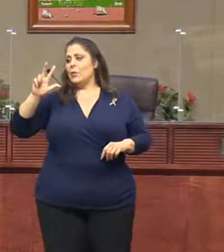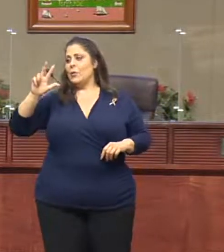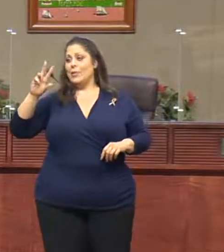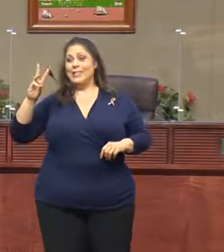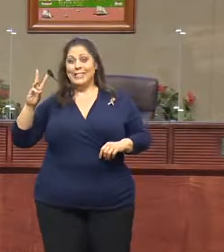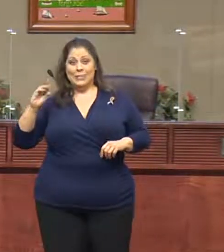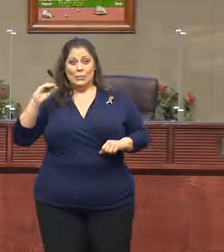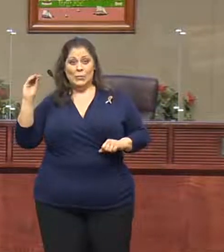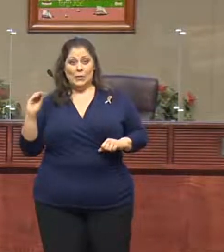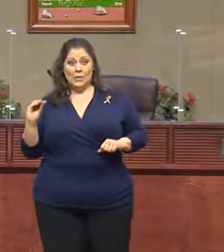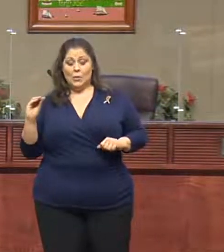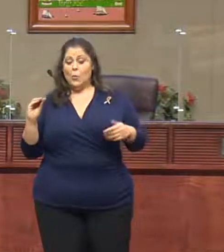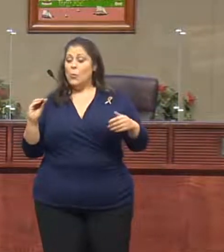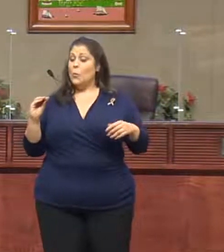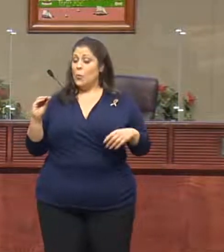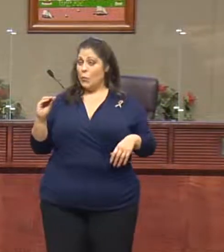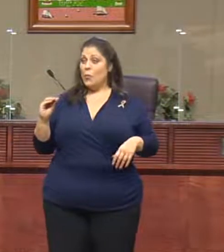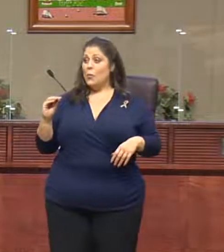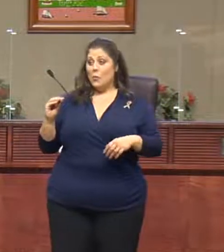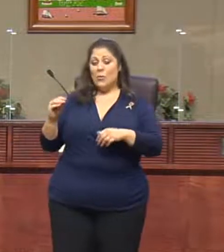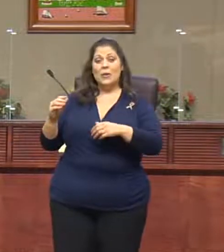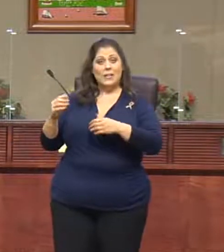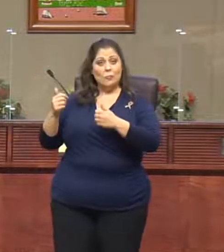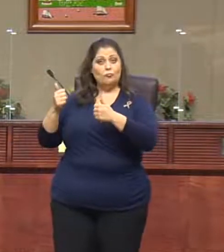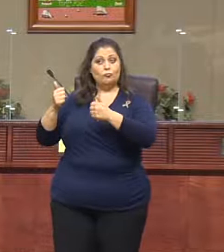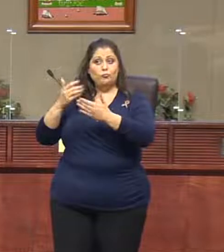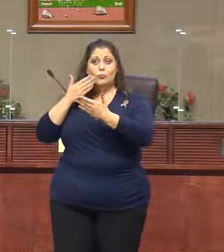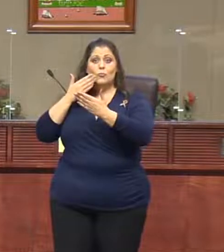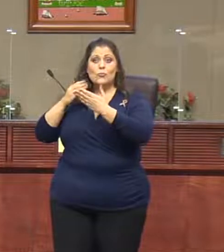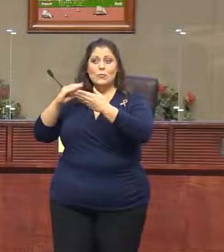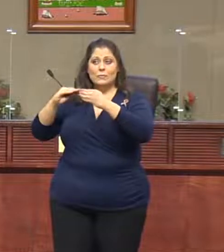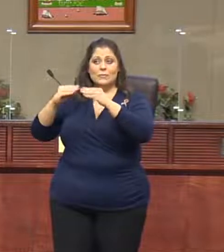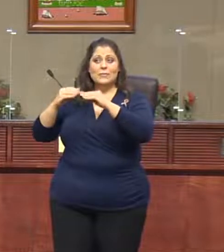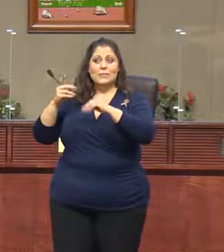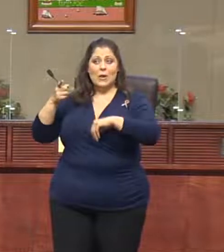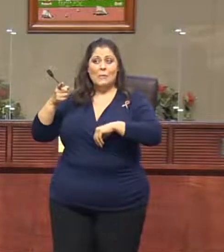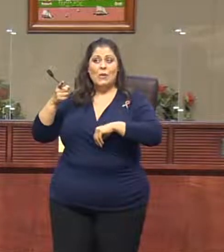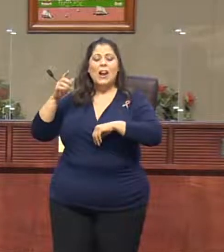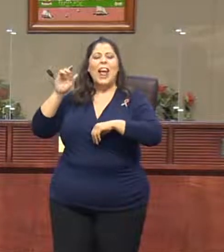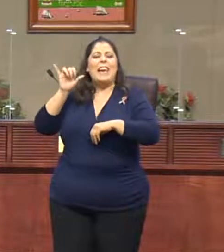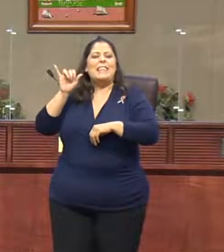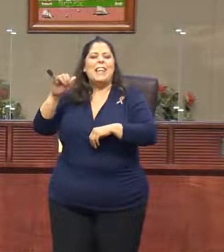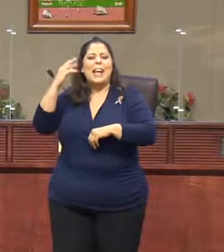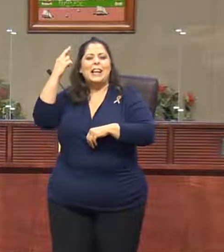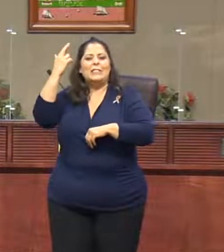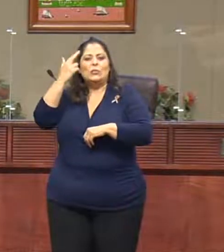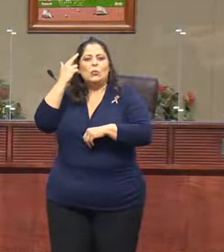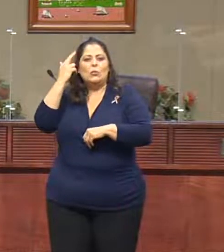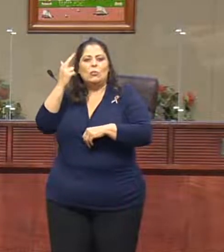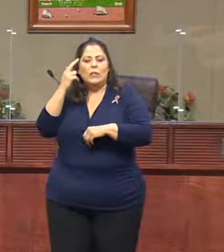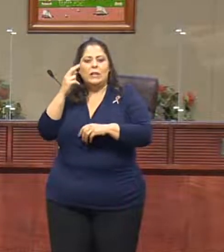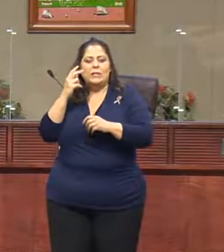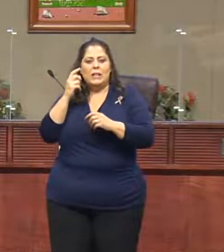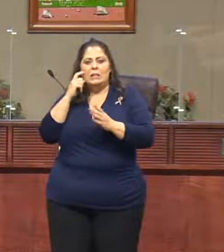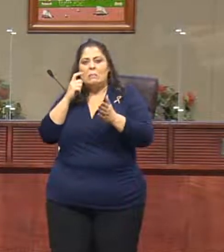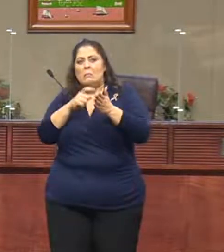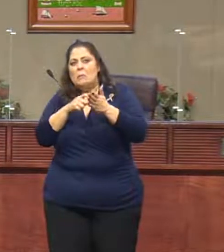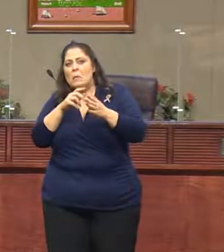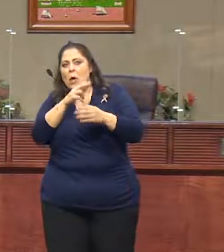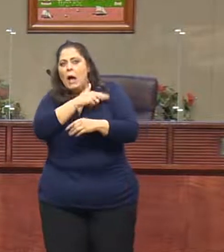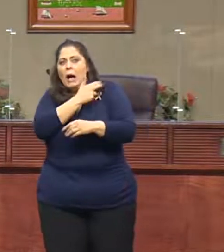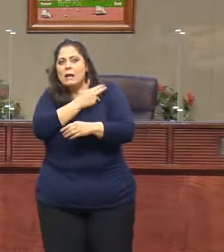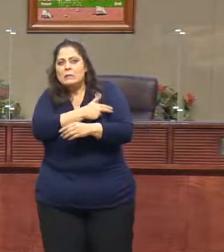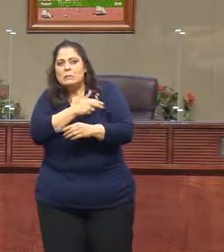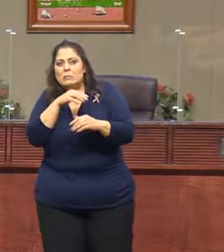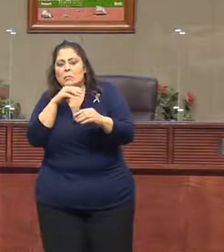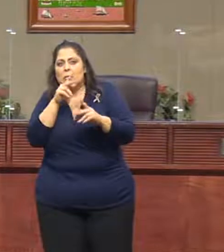87.36%. So it's a very high number, and that's why we have seen such a decline in hospitalizations and